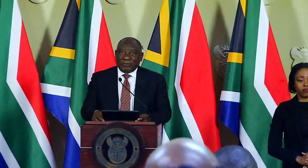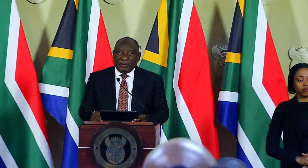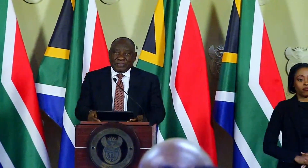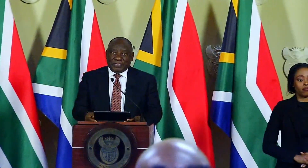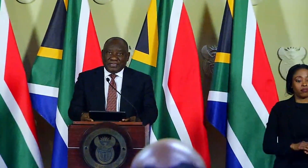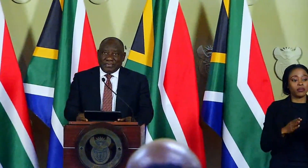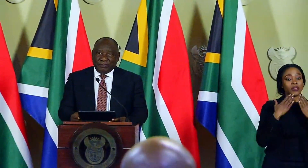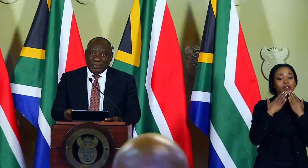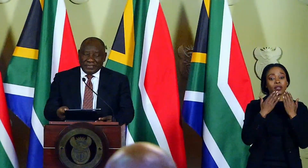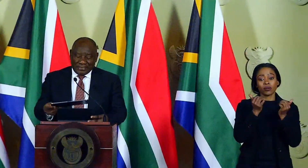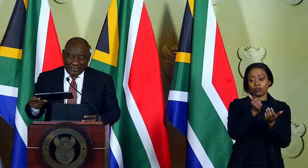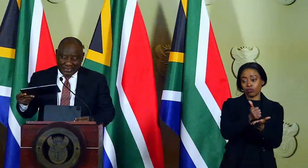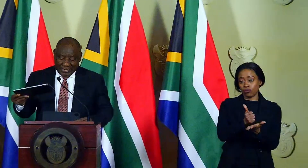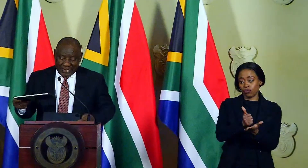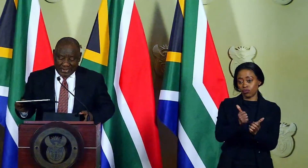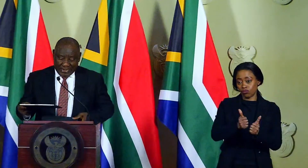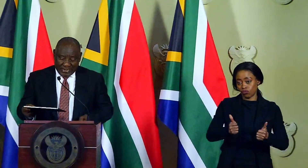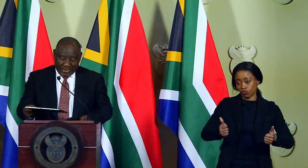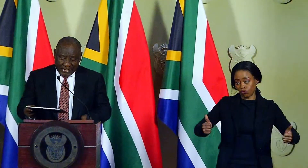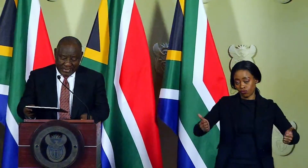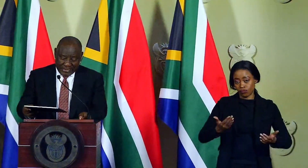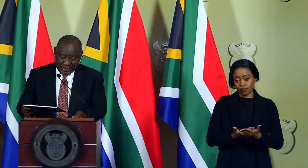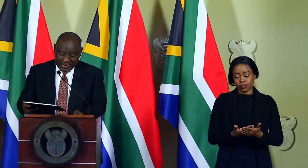Thank you. We may be seated, please.